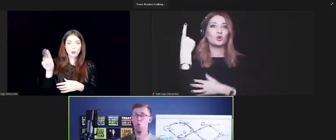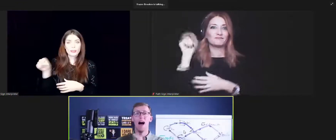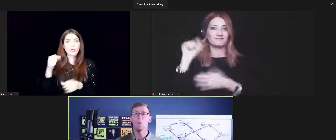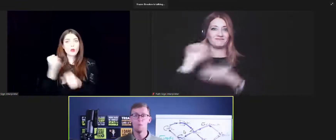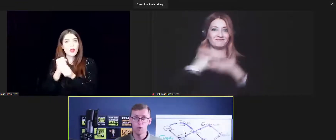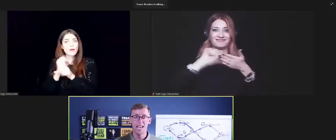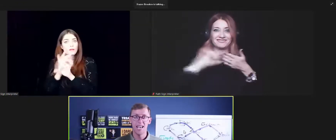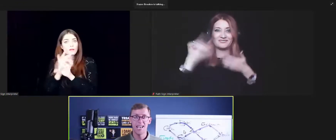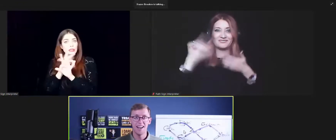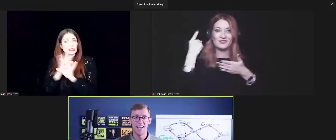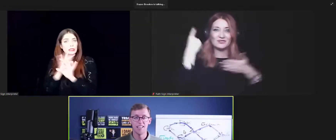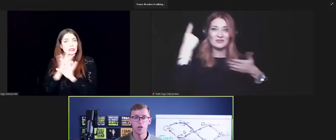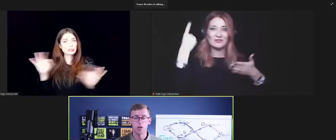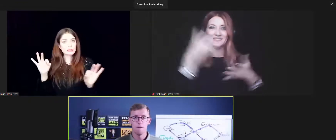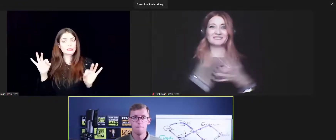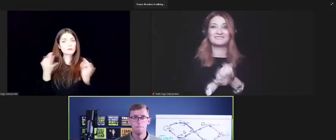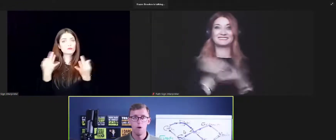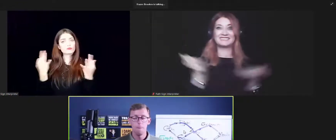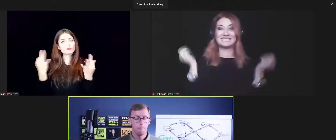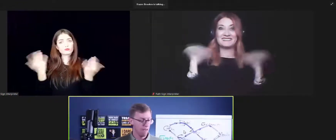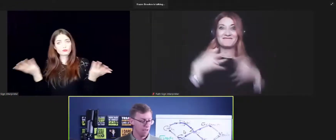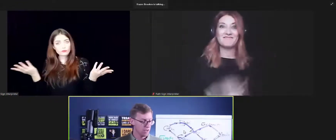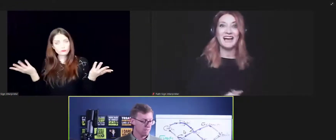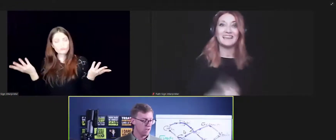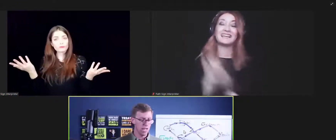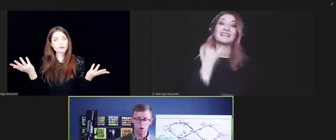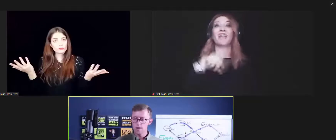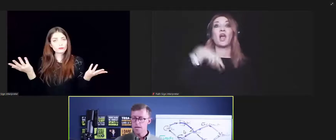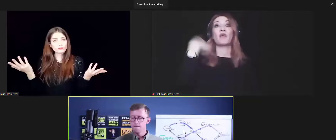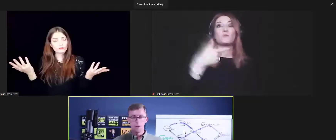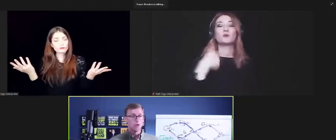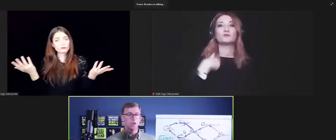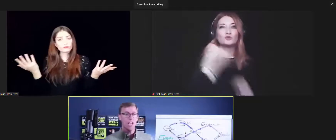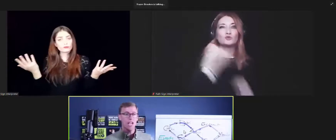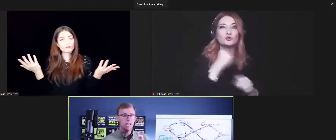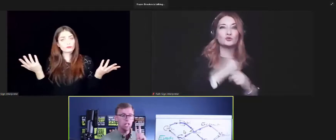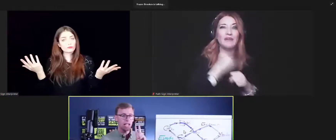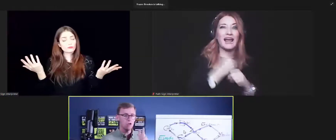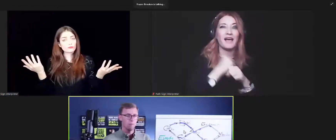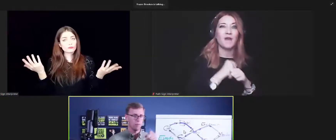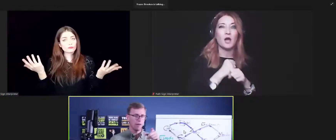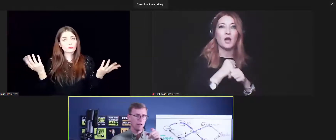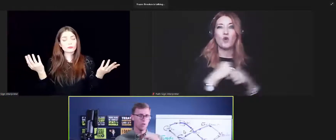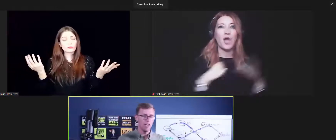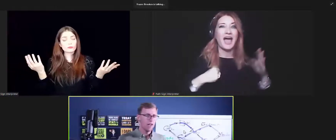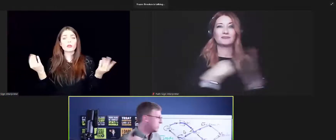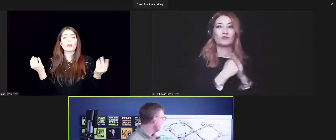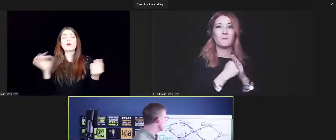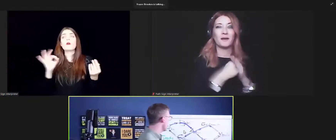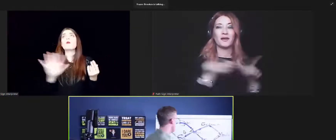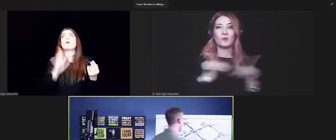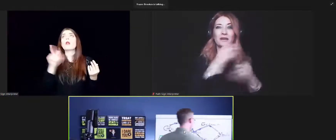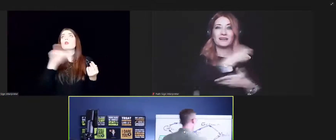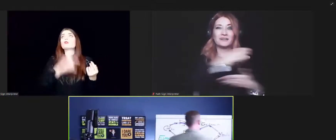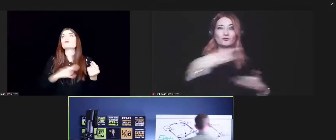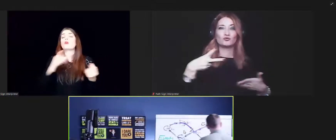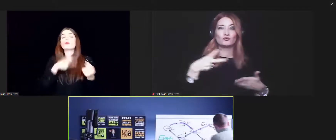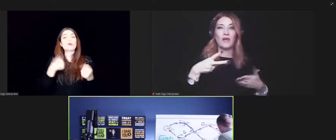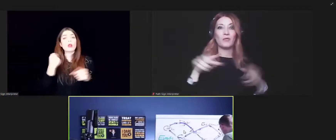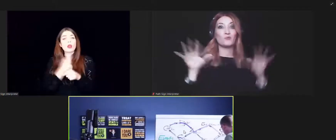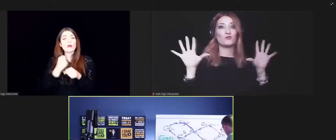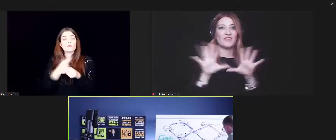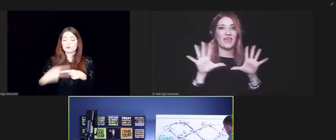Ooh, I want more 10 out of 10s, right? That's the first stage. The second stage, look at my notes here. The second stage is reset.